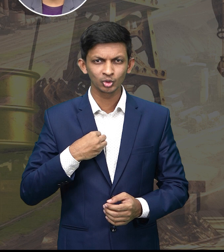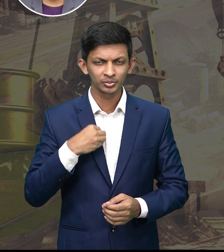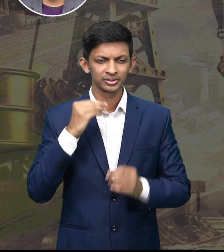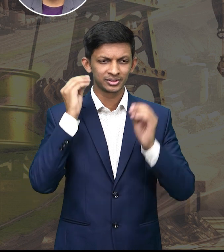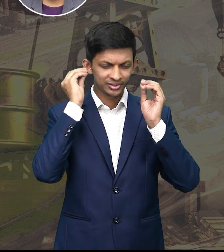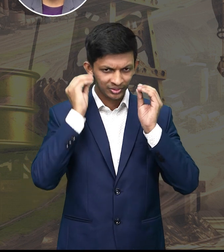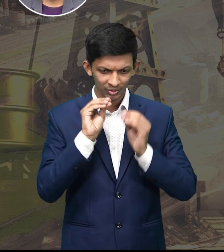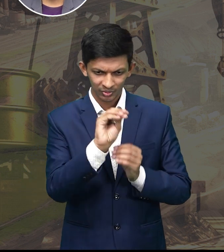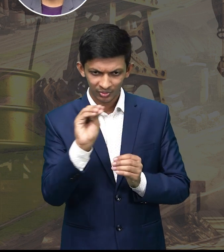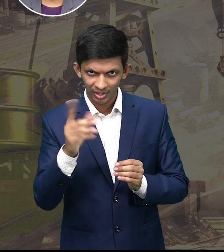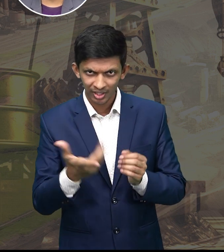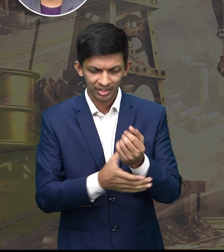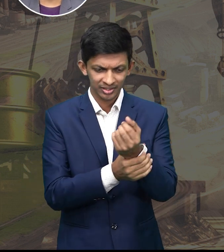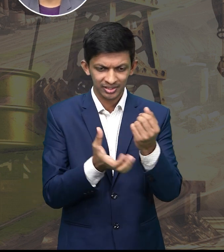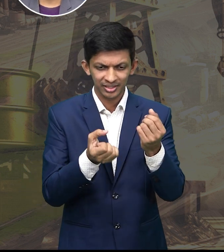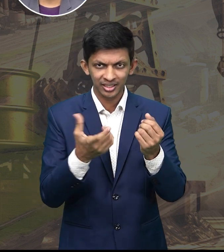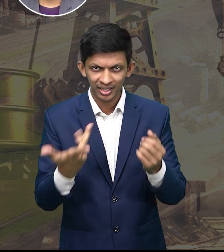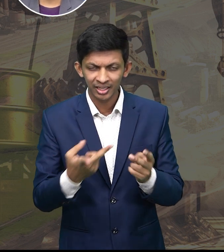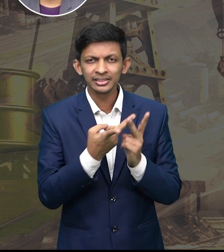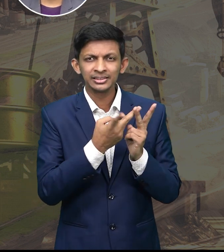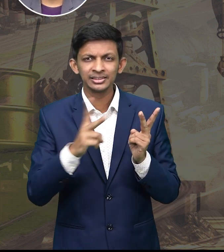medical devices, etc.